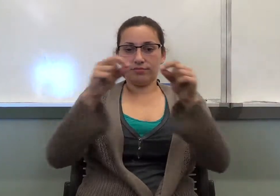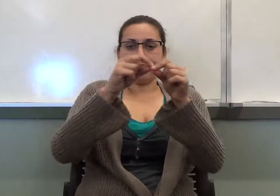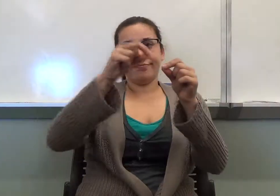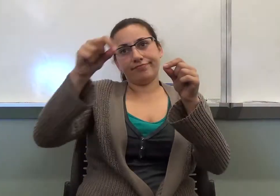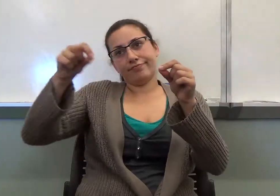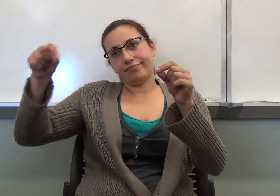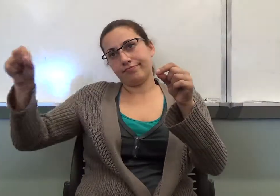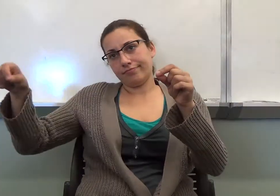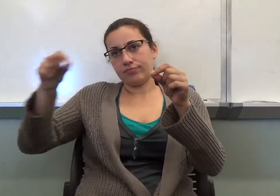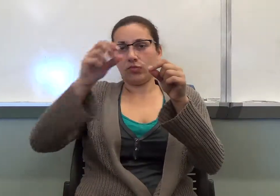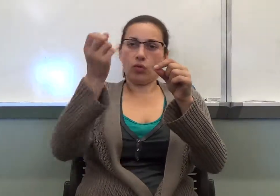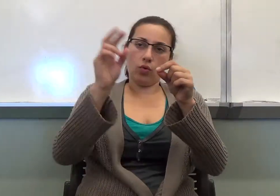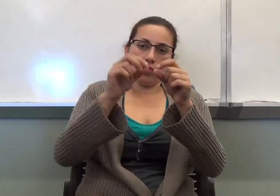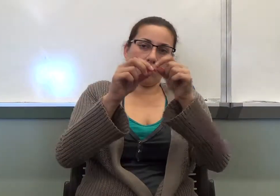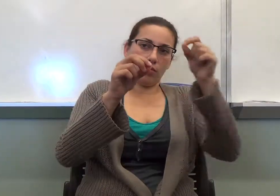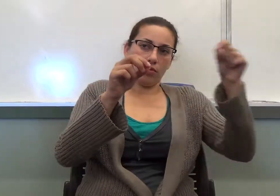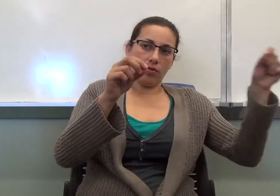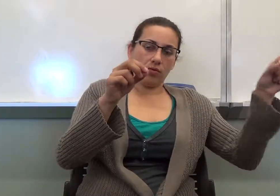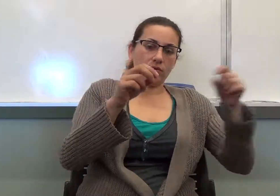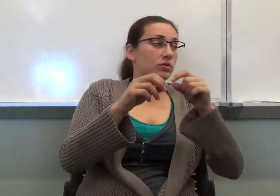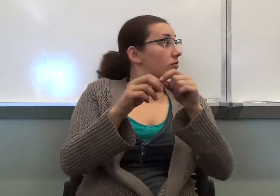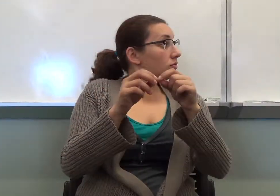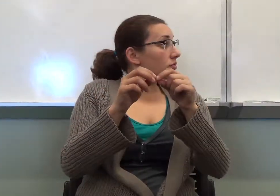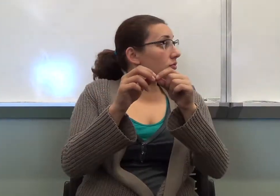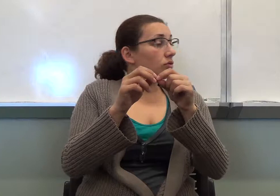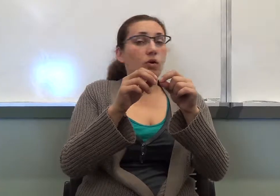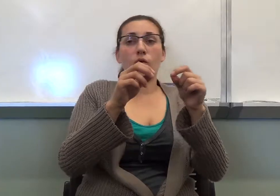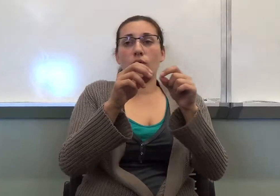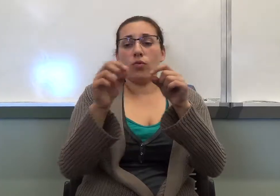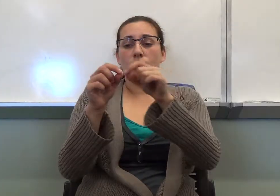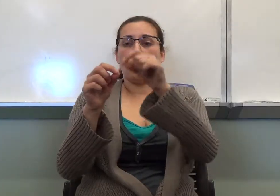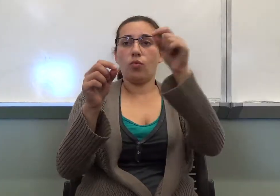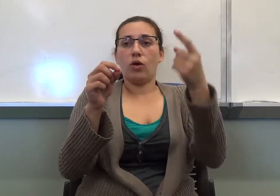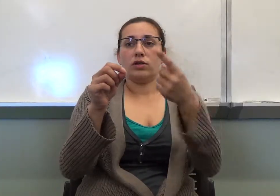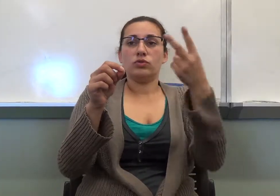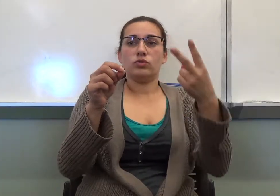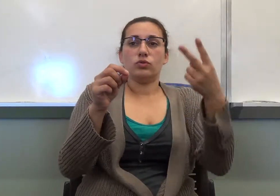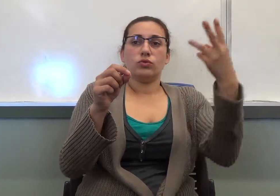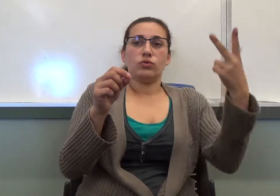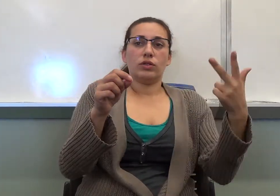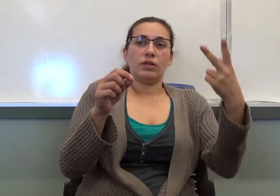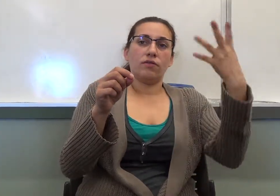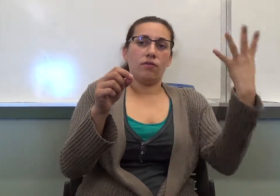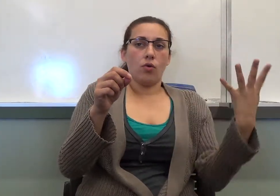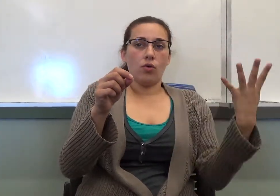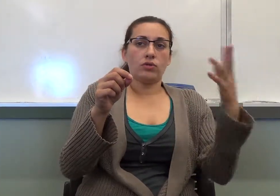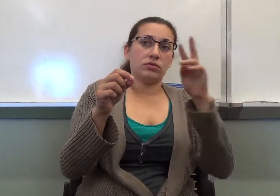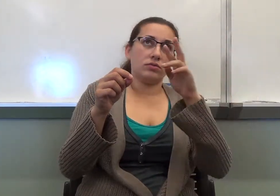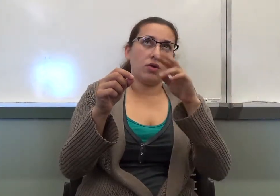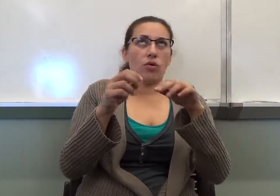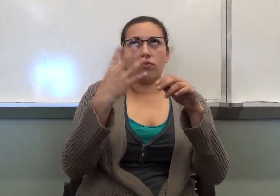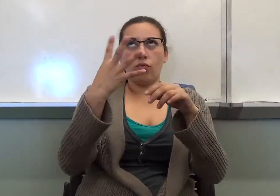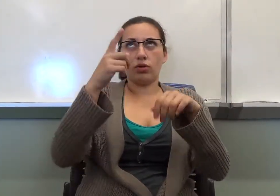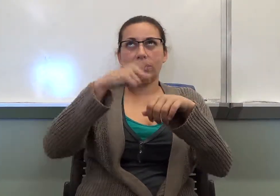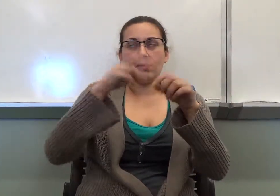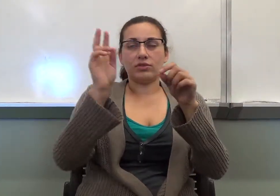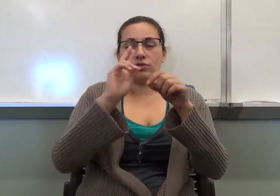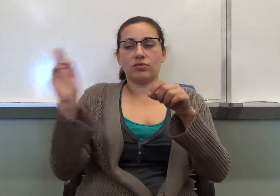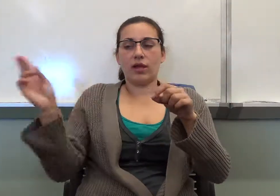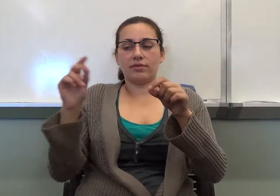1, 2, 3, 4. Go over the millimeters, 4 to the right, huh? So 1, 2,